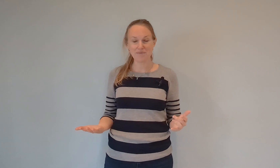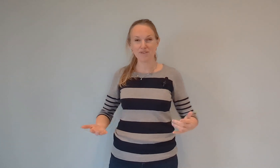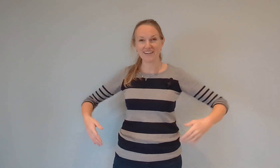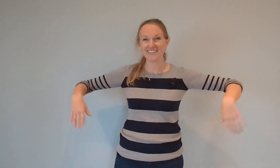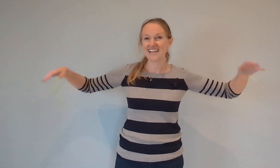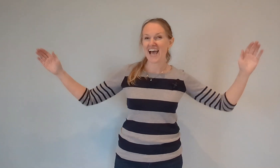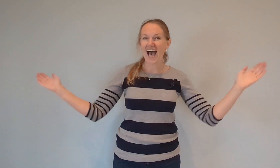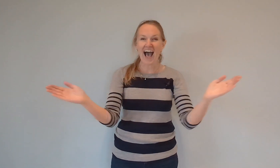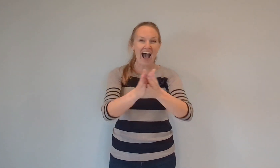the bridge.